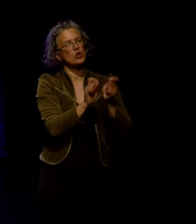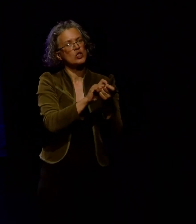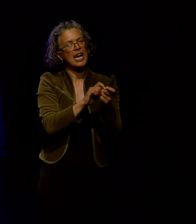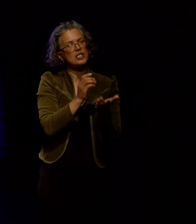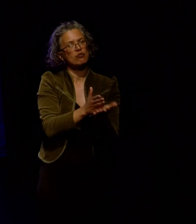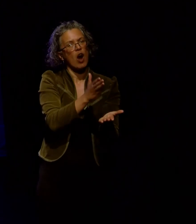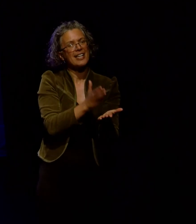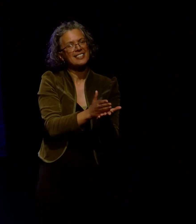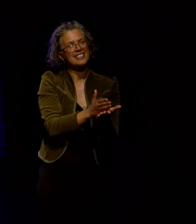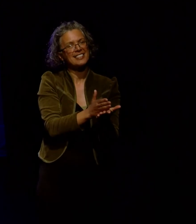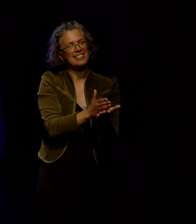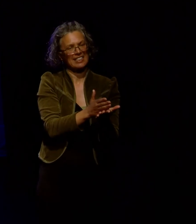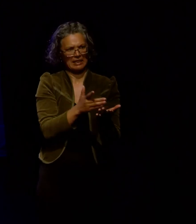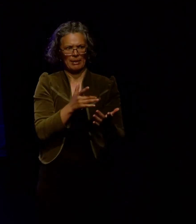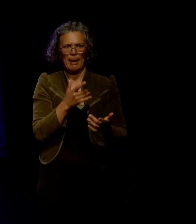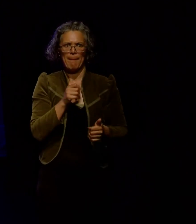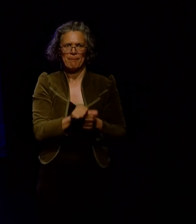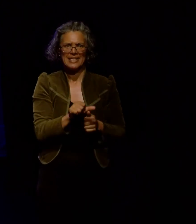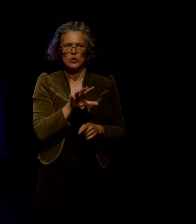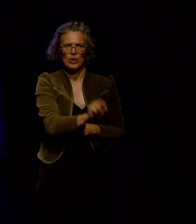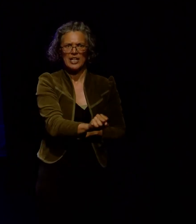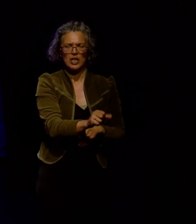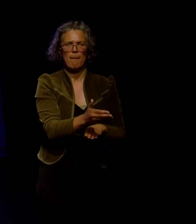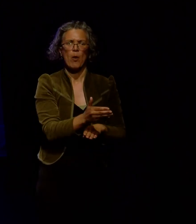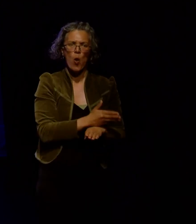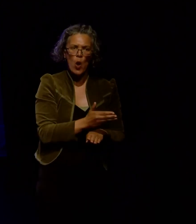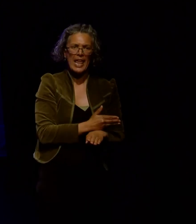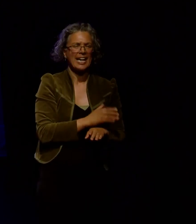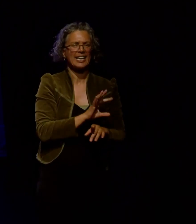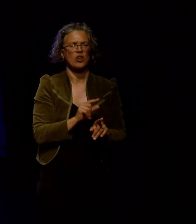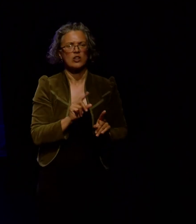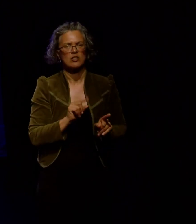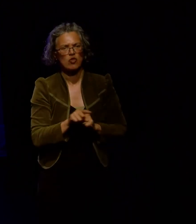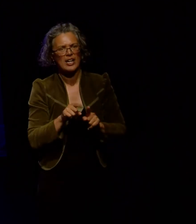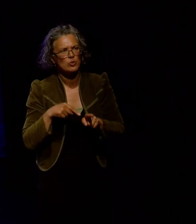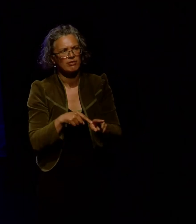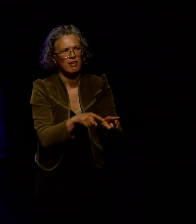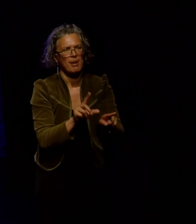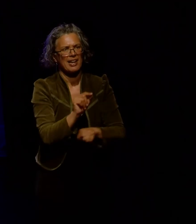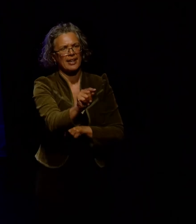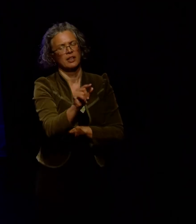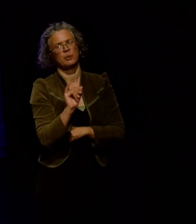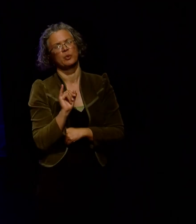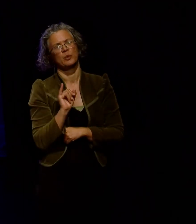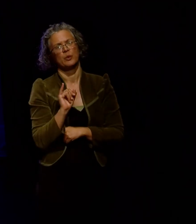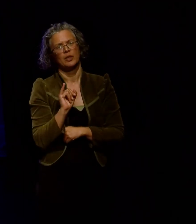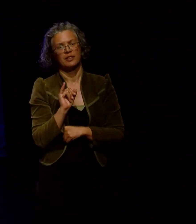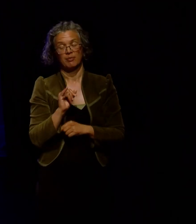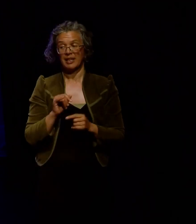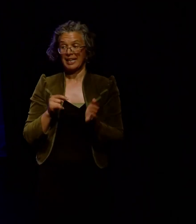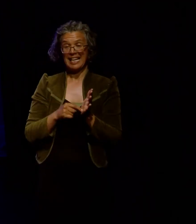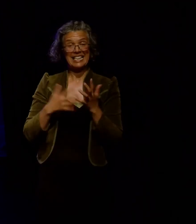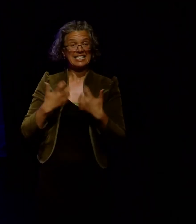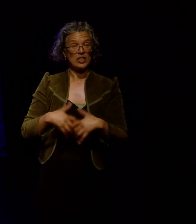Obtaining it later can be a real headache, as I found out with one of the films Brett wanted to screen. Obviously, technical issues need to be sorted, aspect